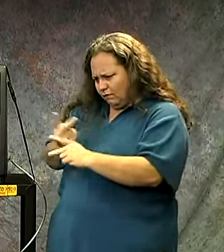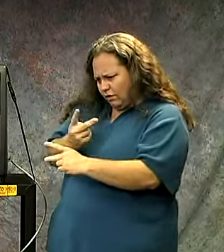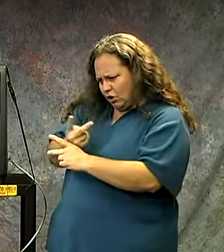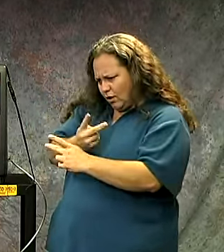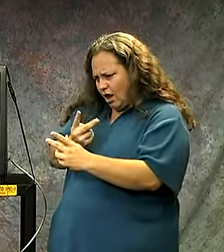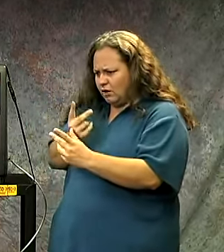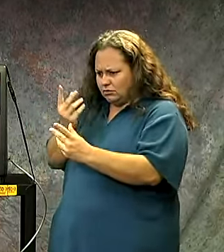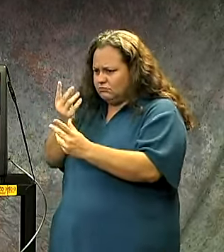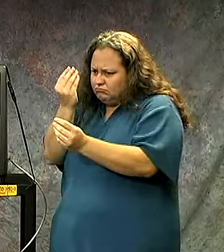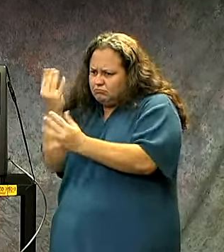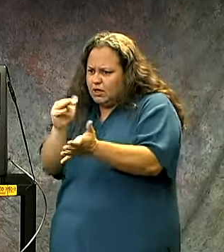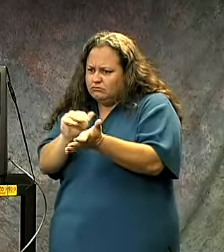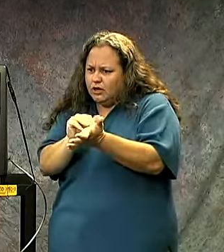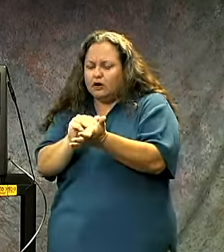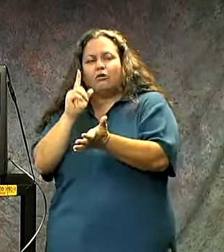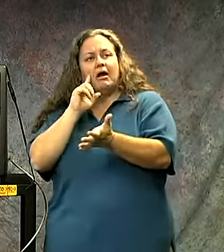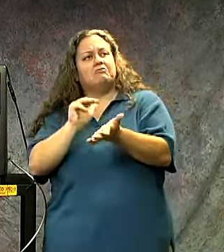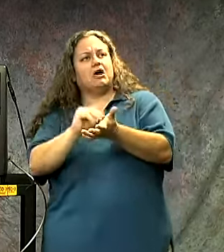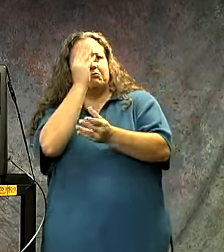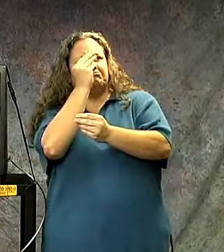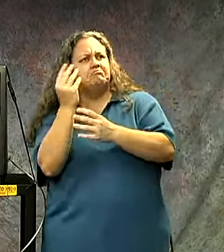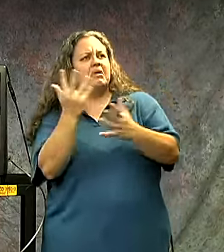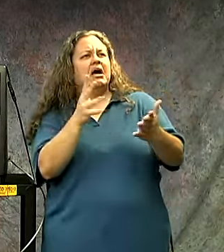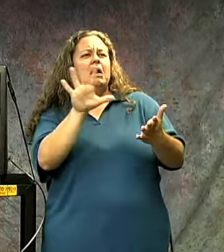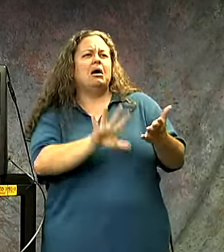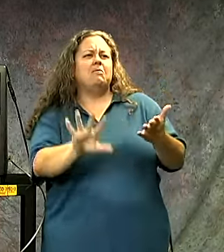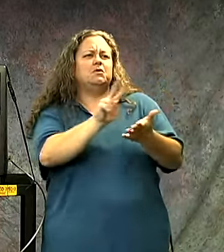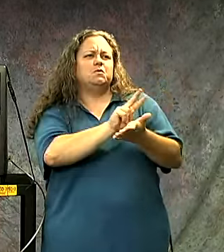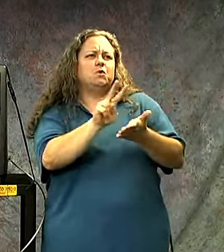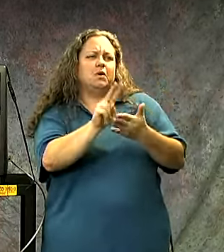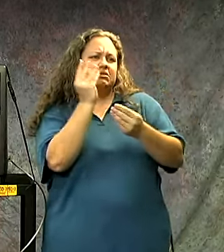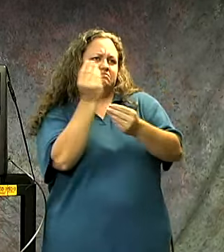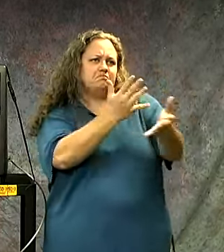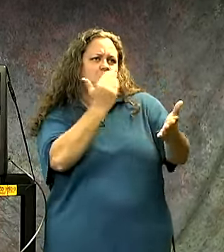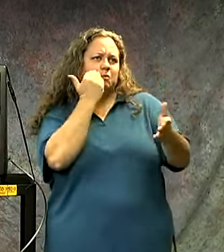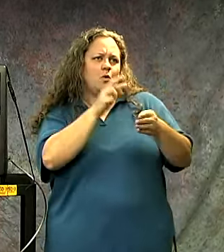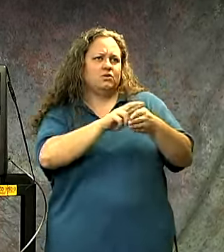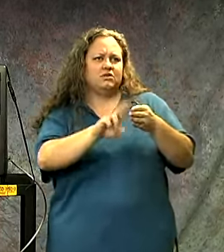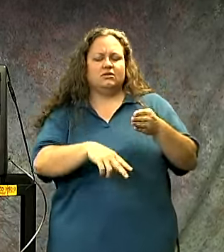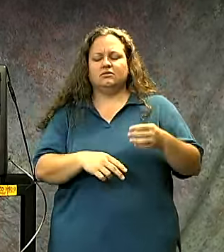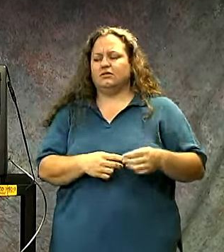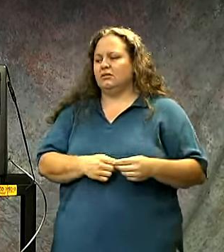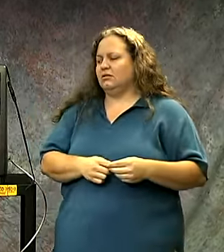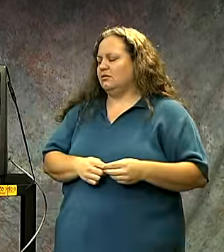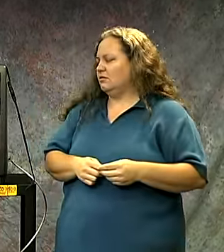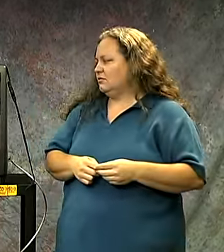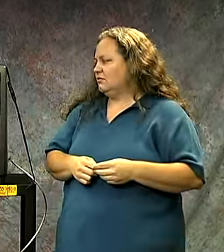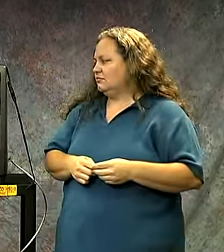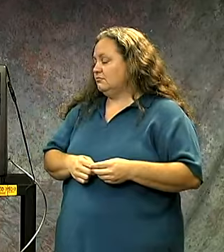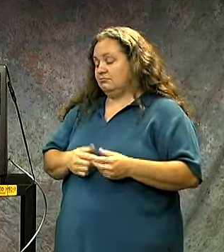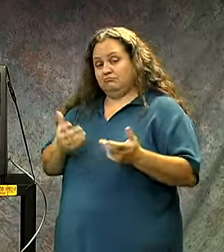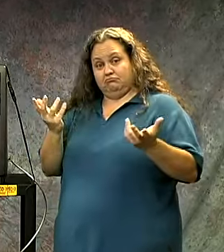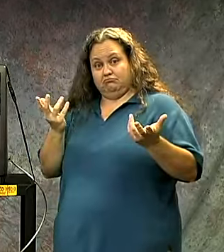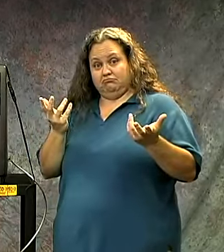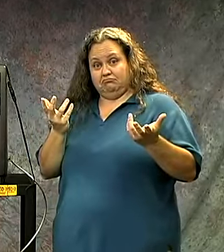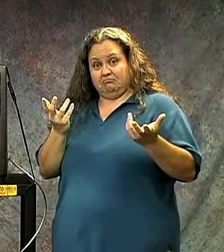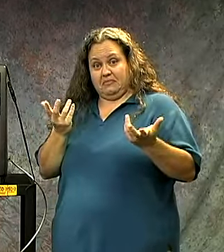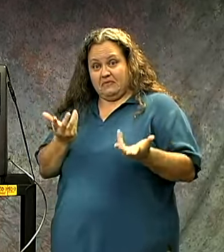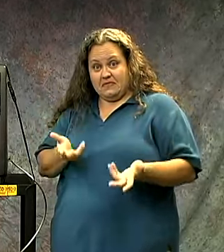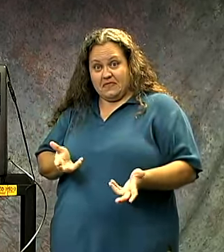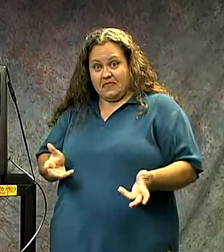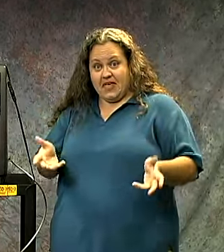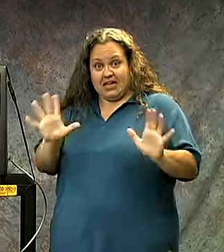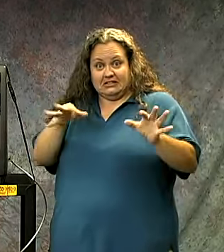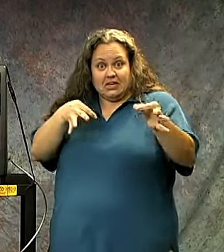them. Then your doctor will let you know within 2 weeks what the results of those are. So that's it from the